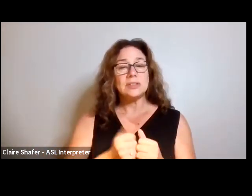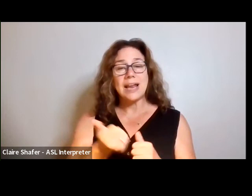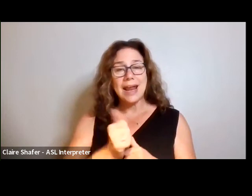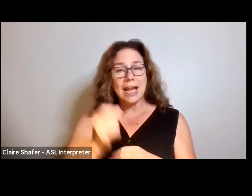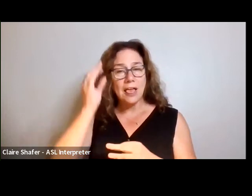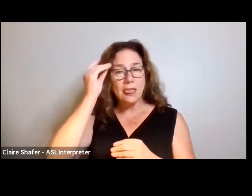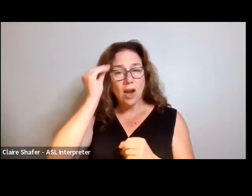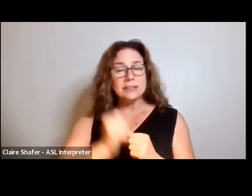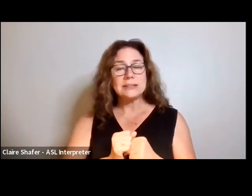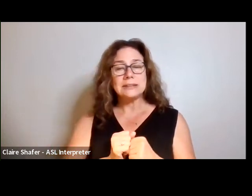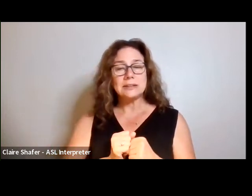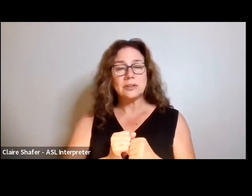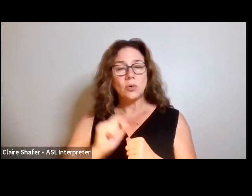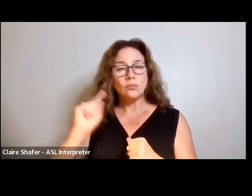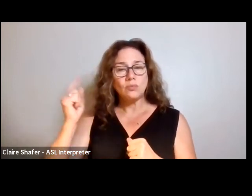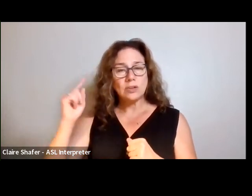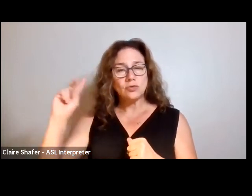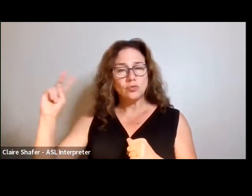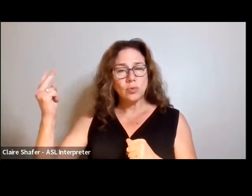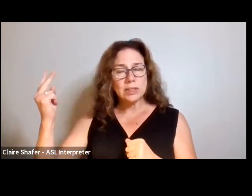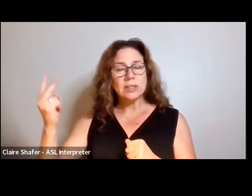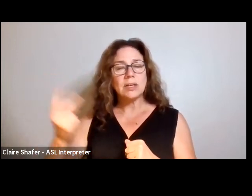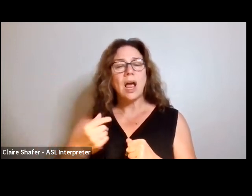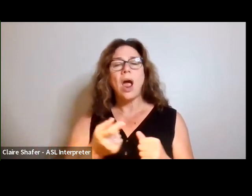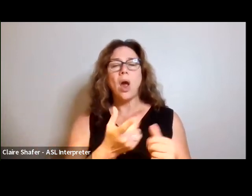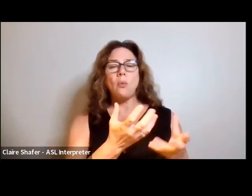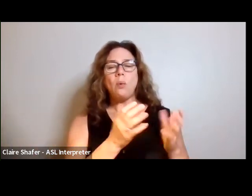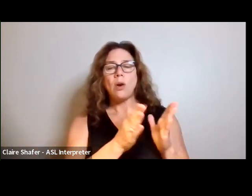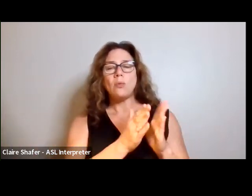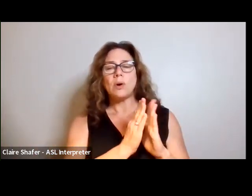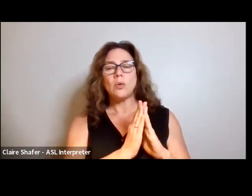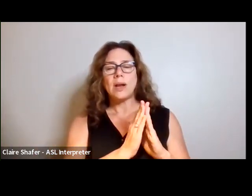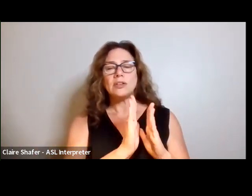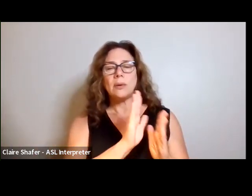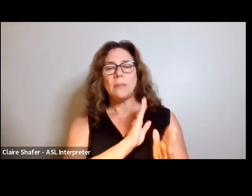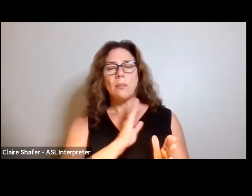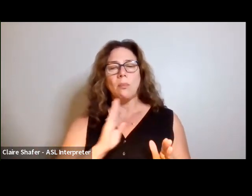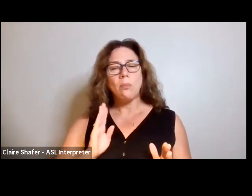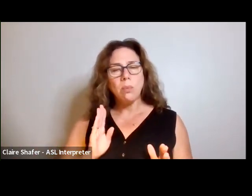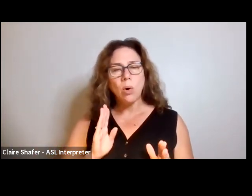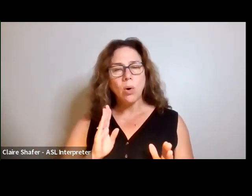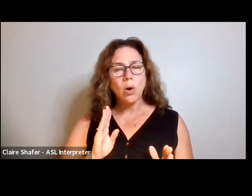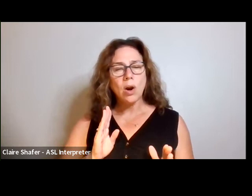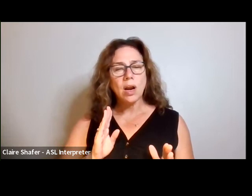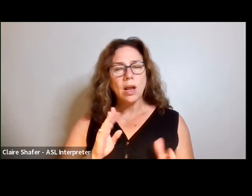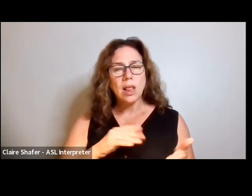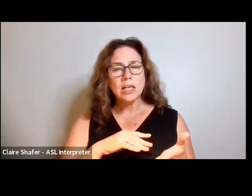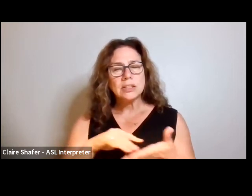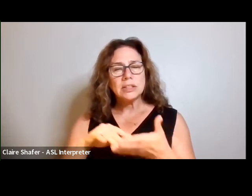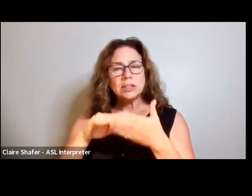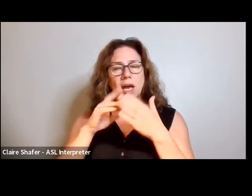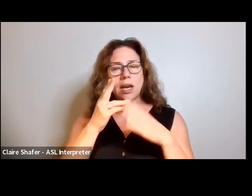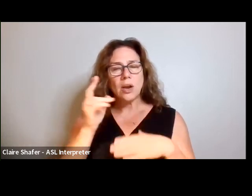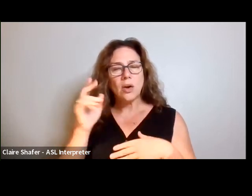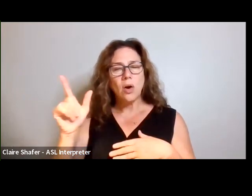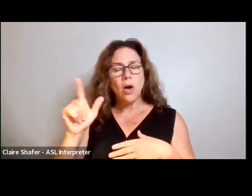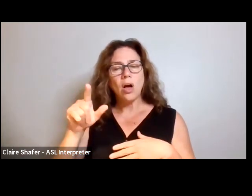Going once, twice? No, I want to request a report on that study hall sophomore PE.